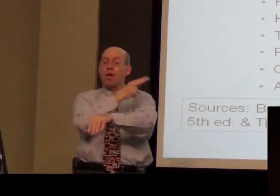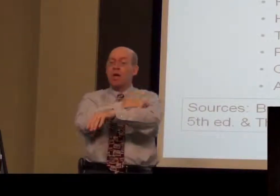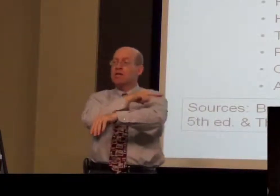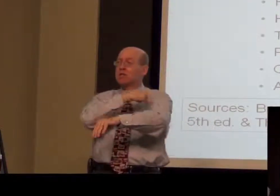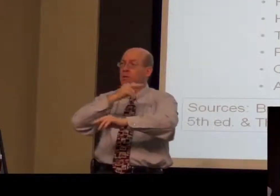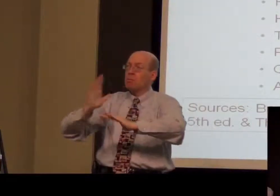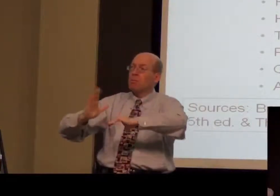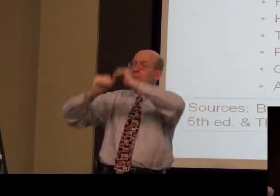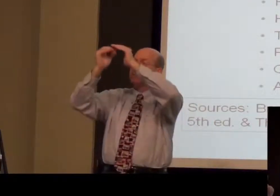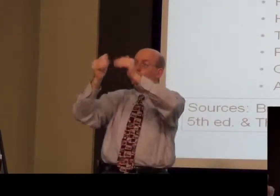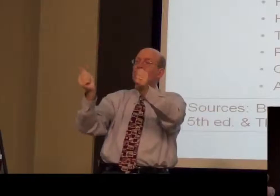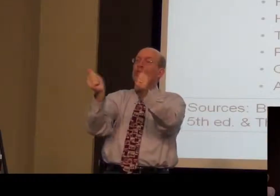So